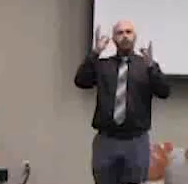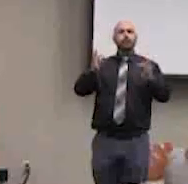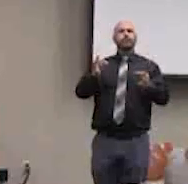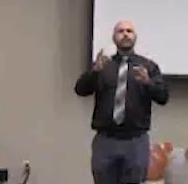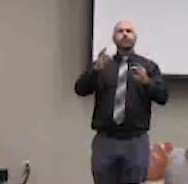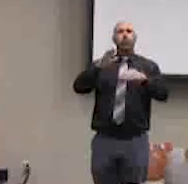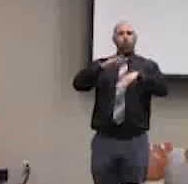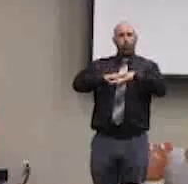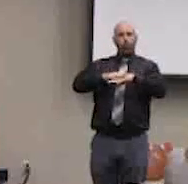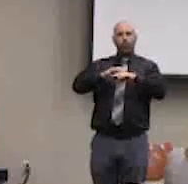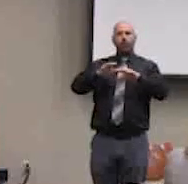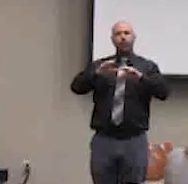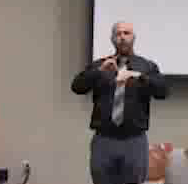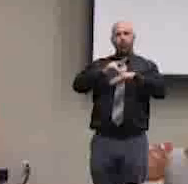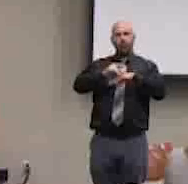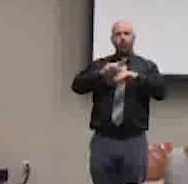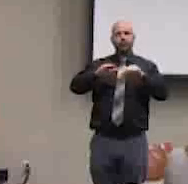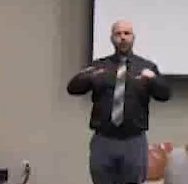months, years.